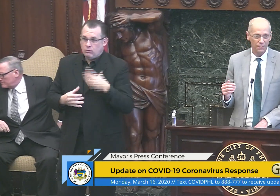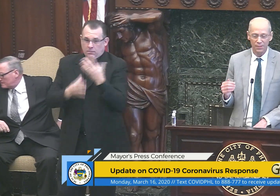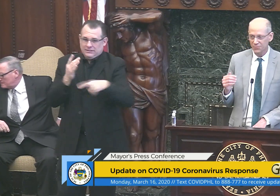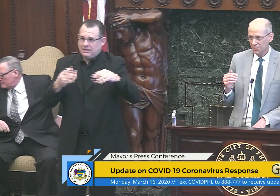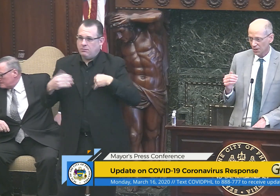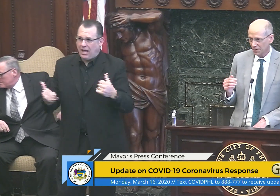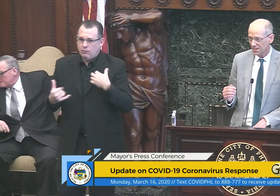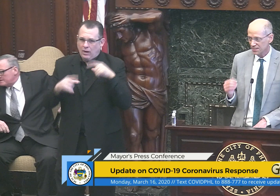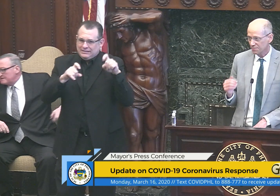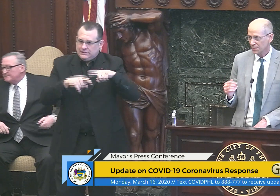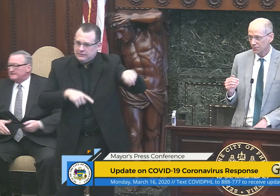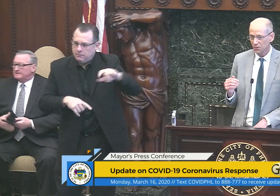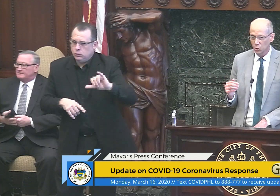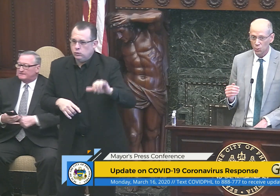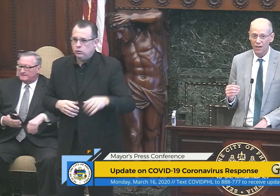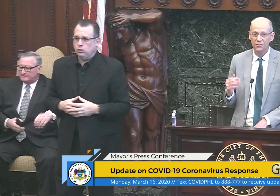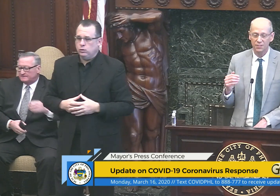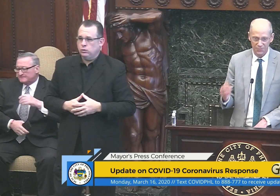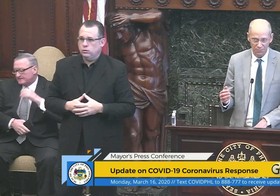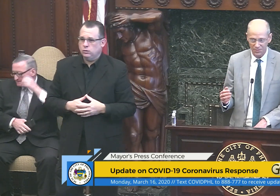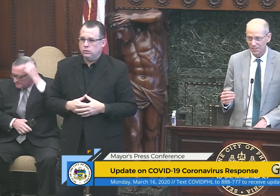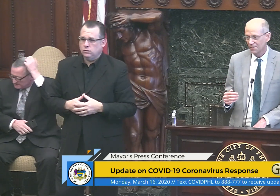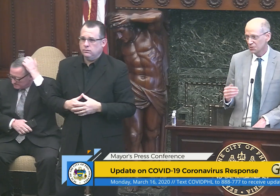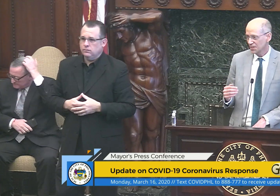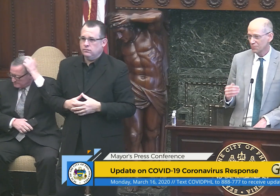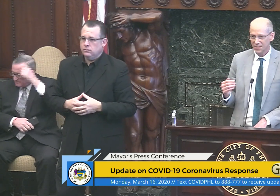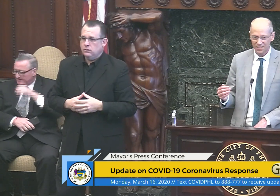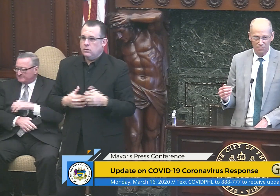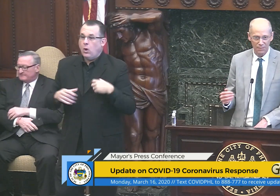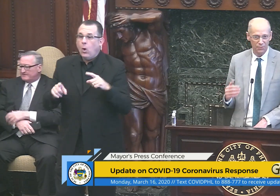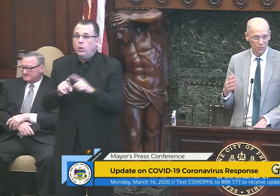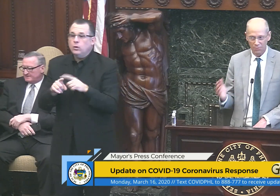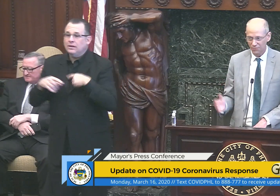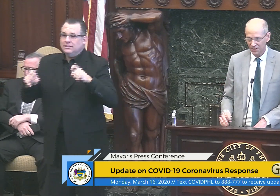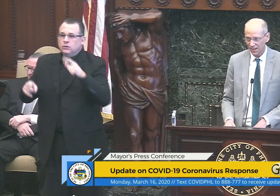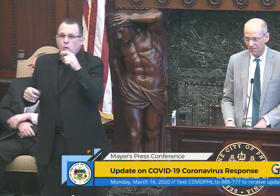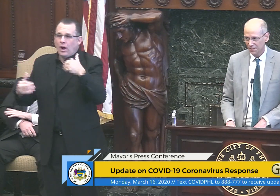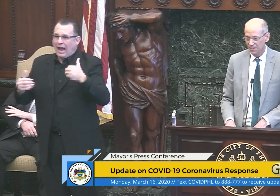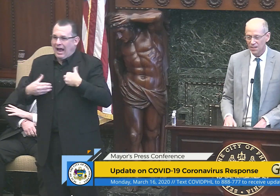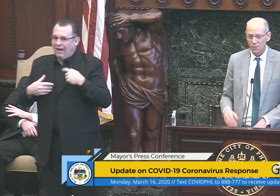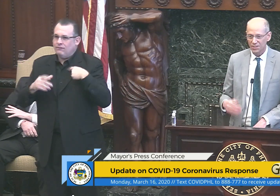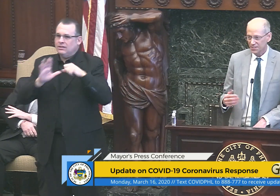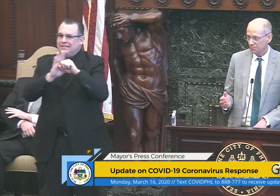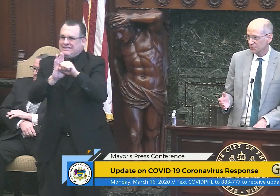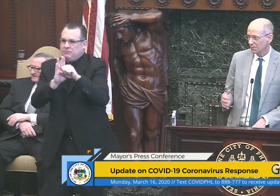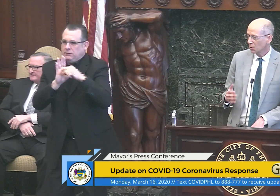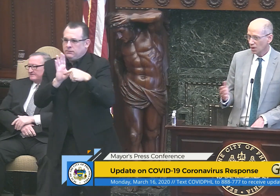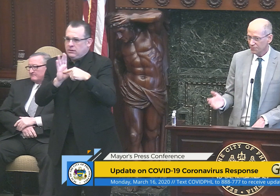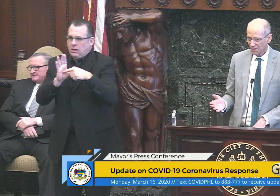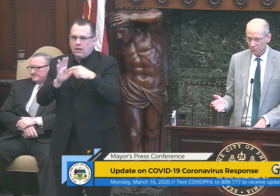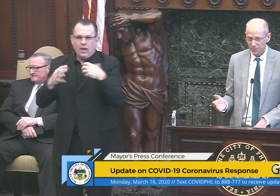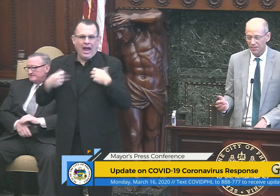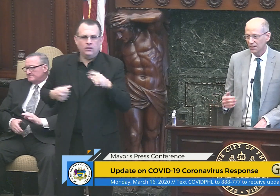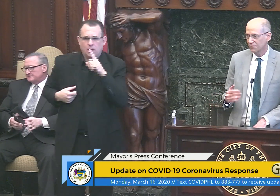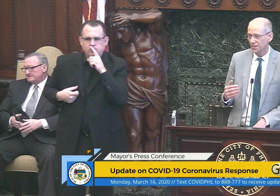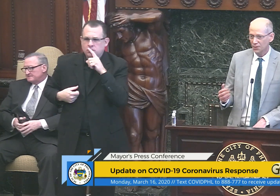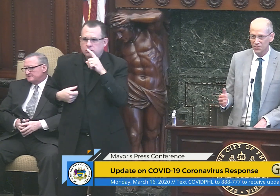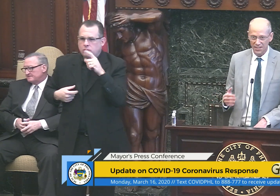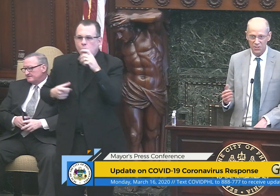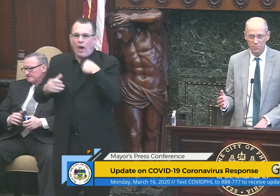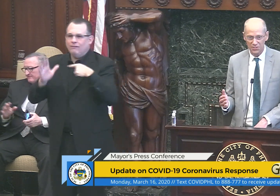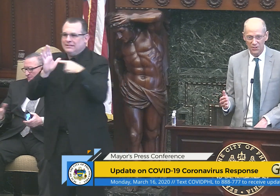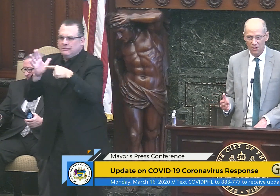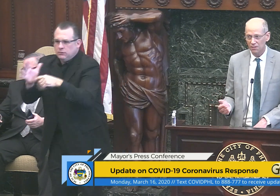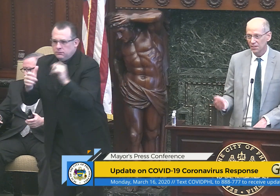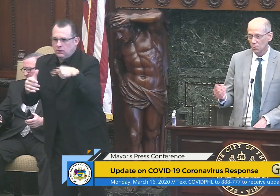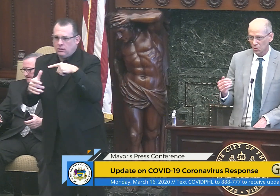test more people, I'm talking about testing people who have symptoms. They should not be testing people who are perfectly healthy. But the symptoms can be quite variable, and if a doctor has